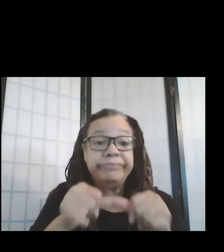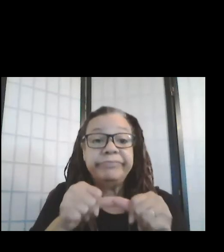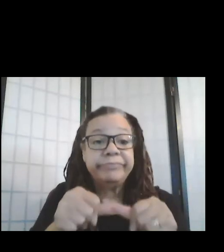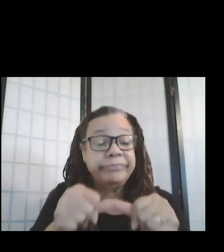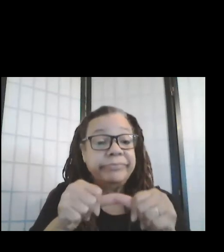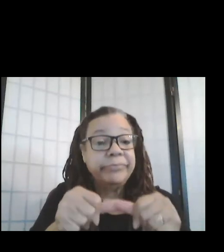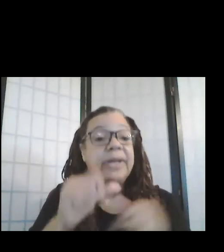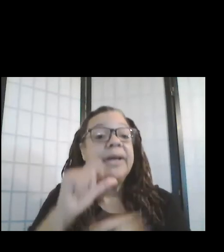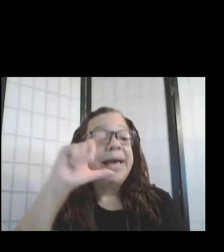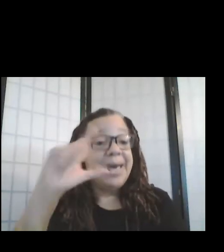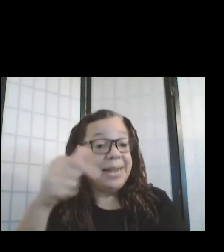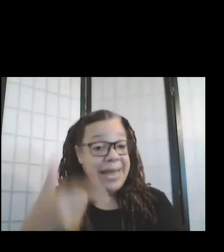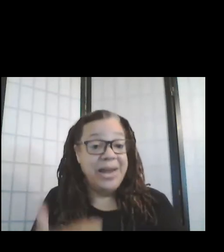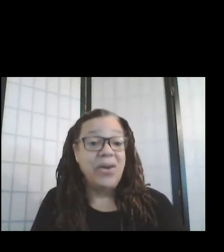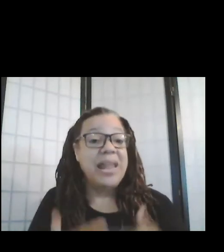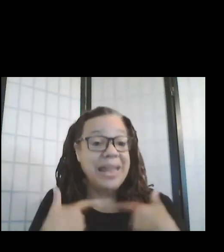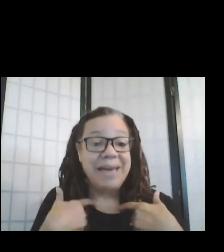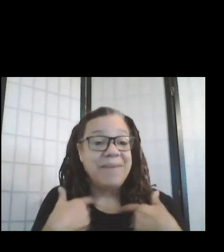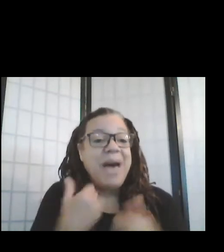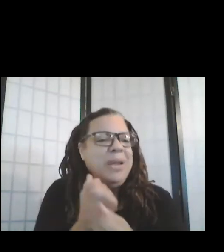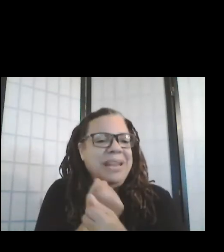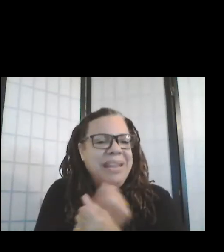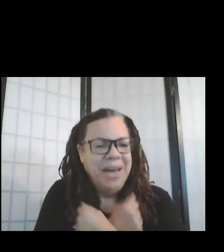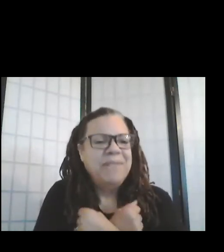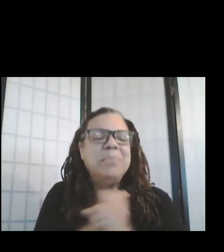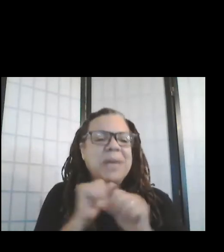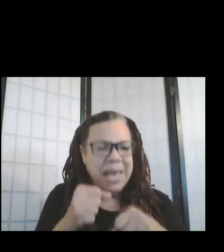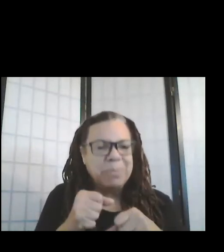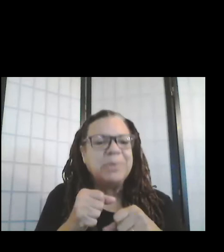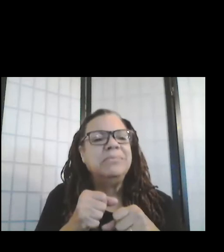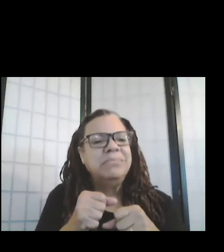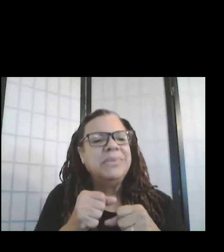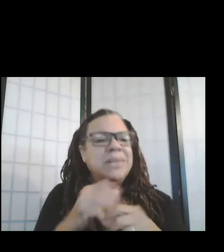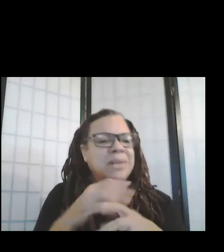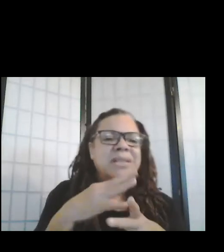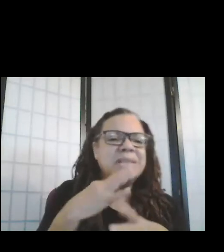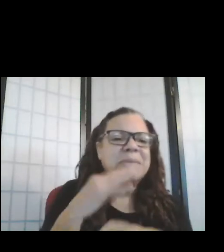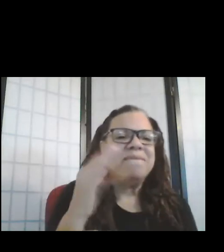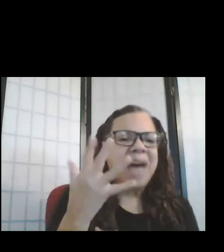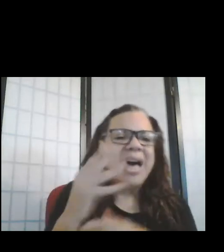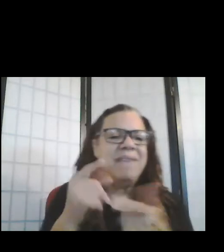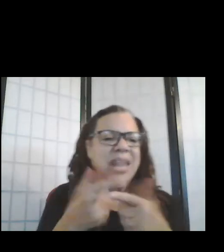in life, and I often envy those people. I'd love to be able to play an instrument. I'd love to be able to speak 5 languages.